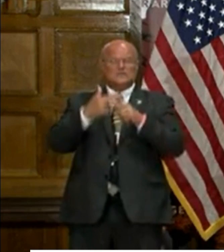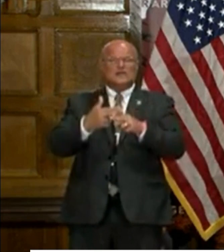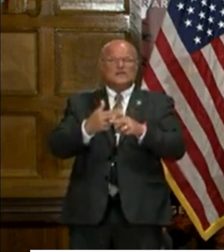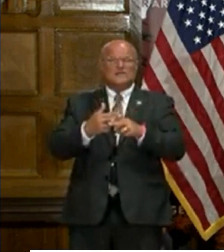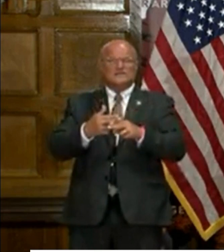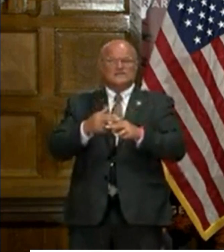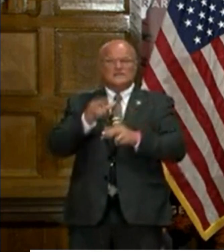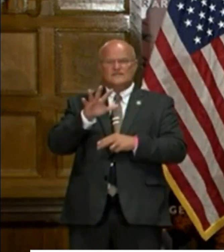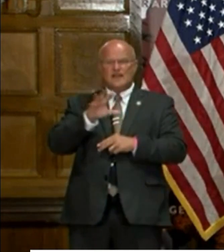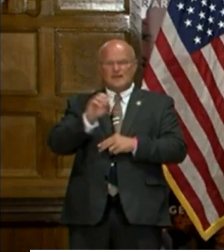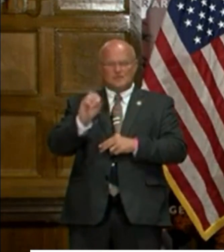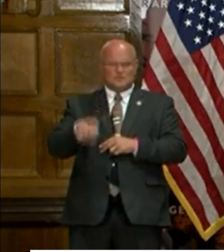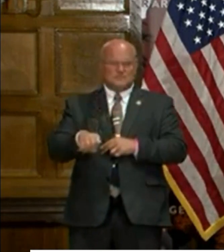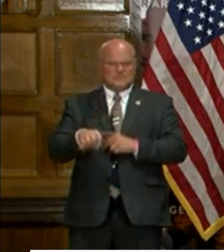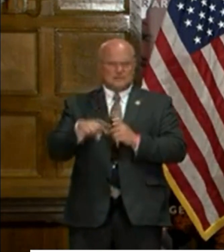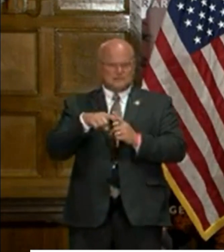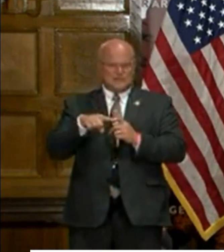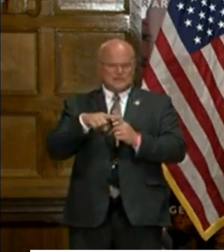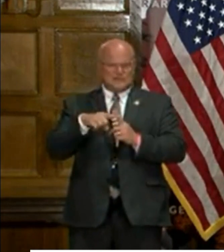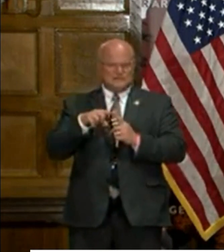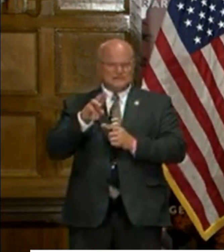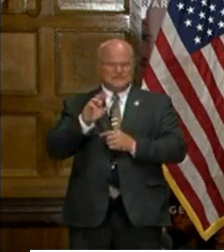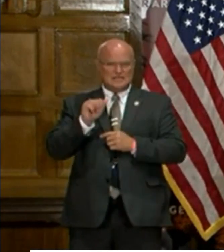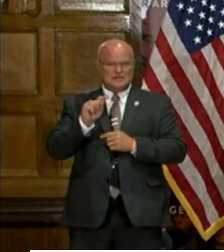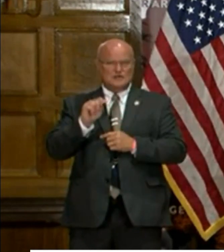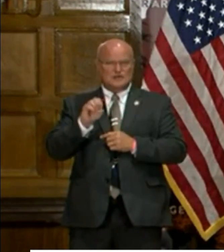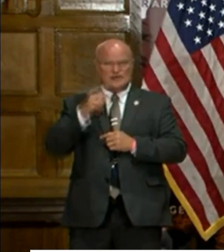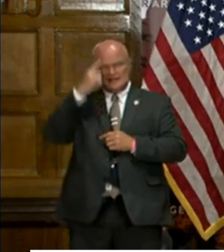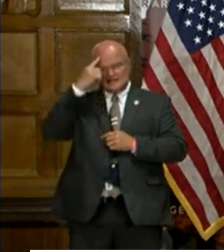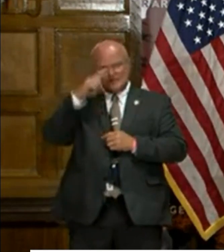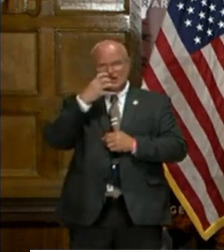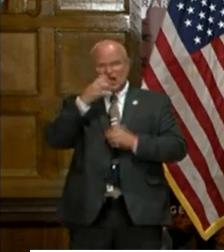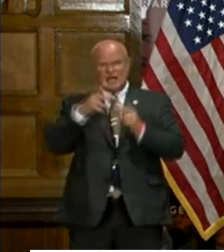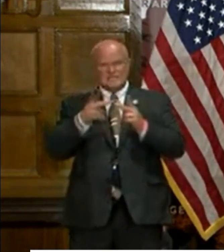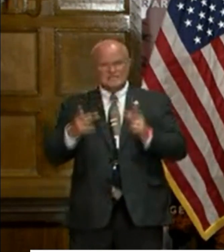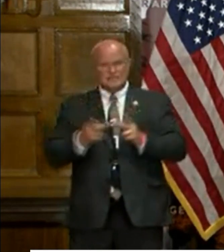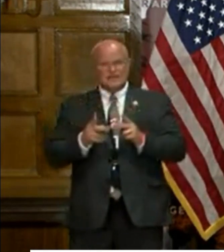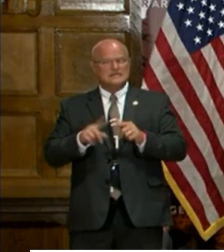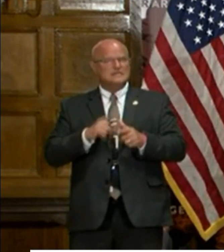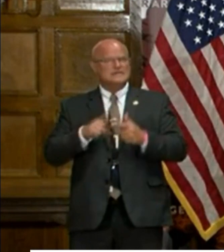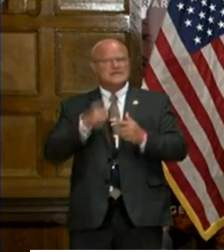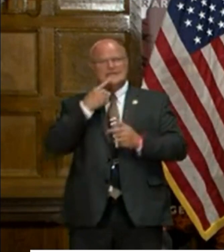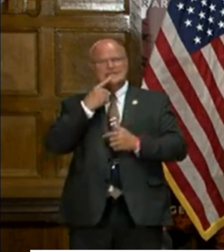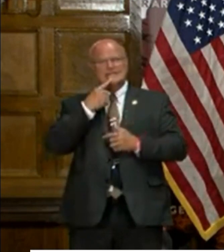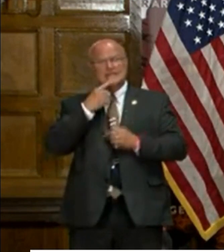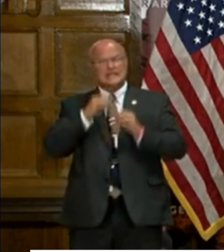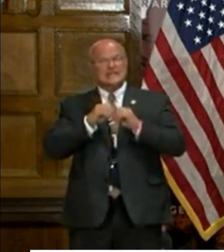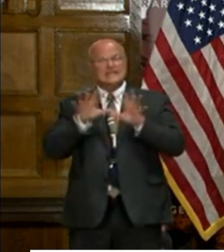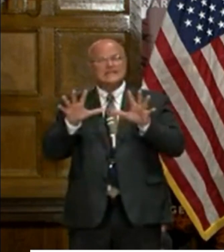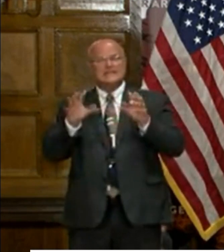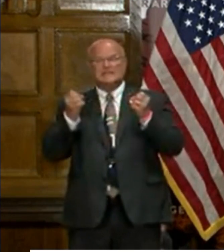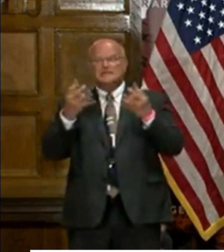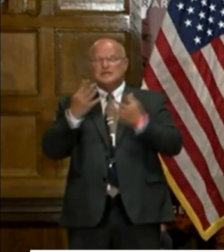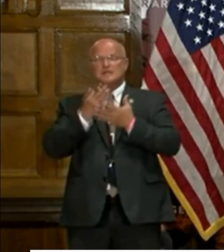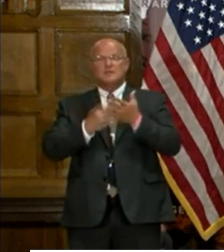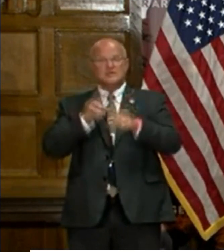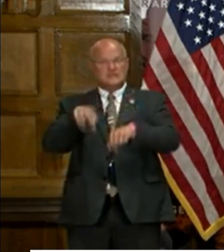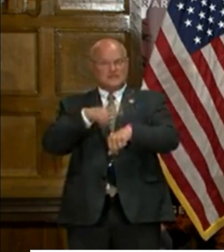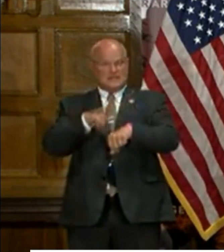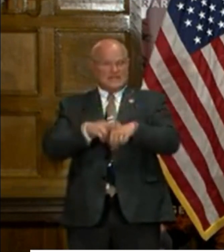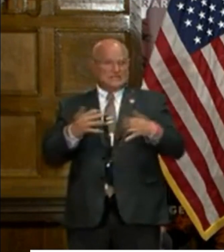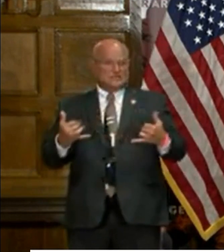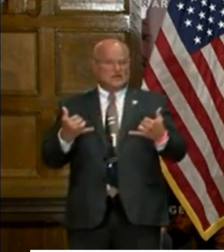a 5% positivity rate for hotspots, but then he said, so clearly there are many parts of our